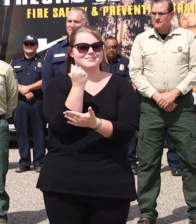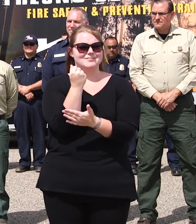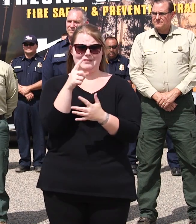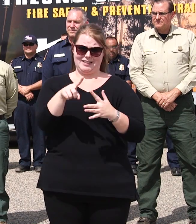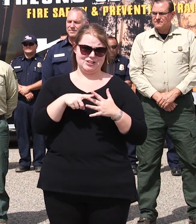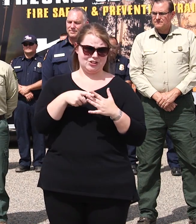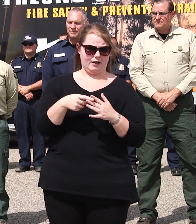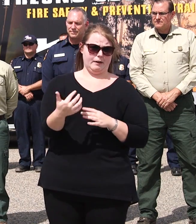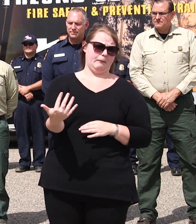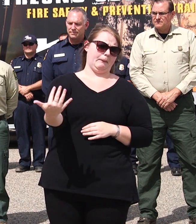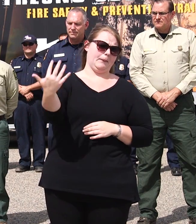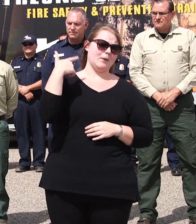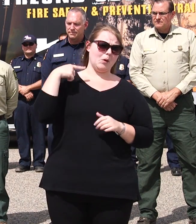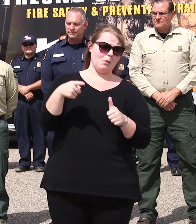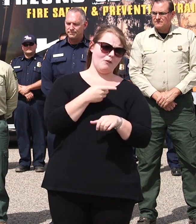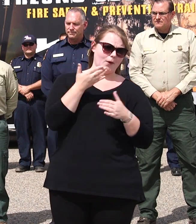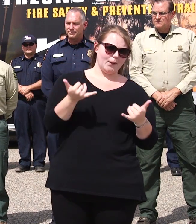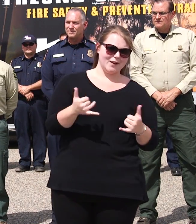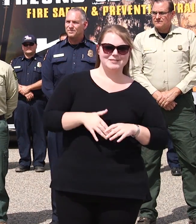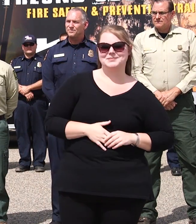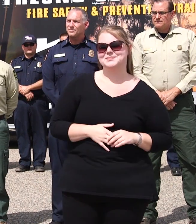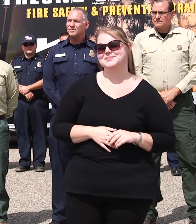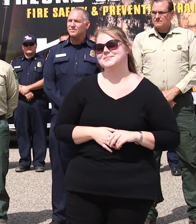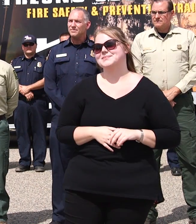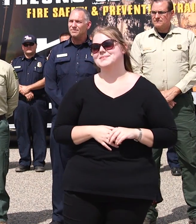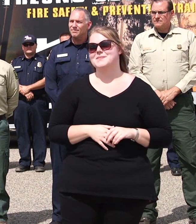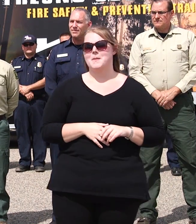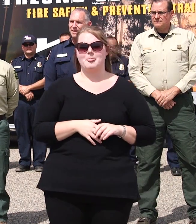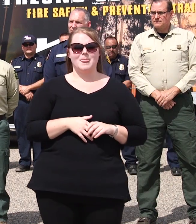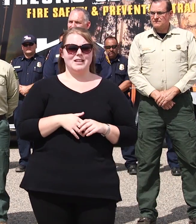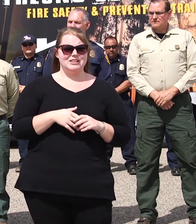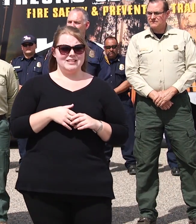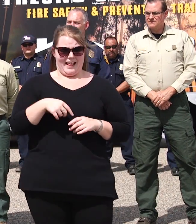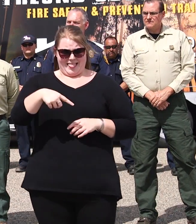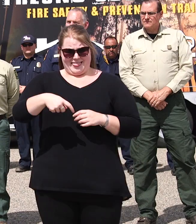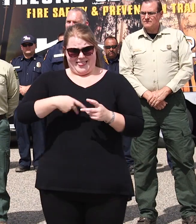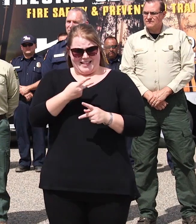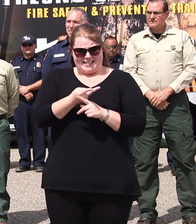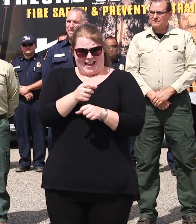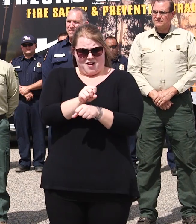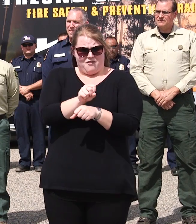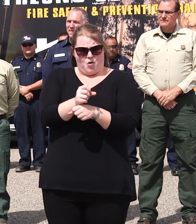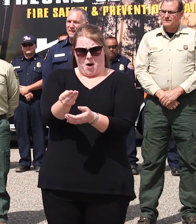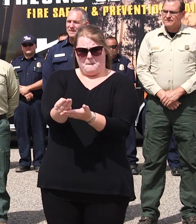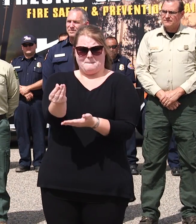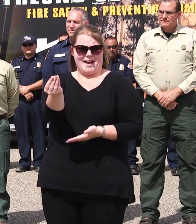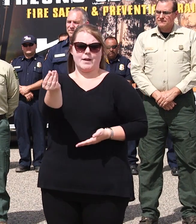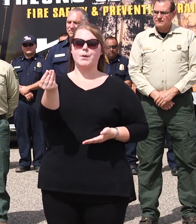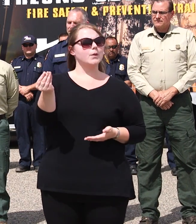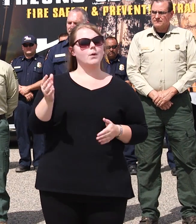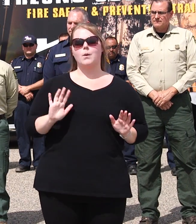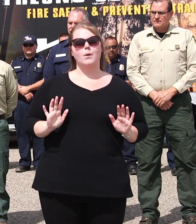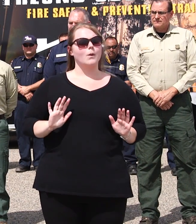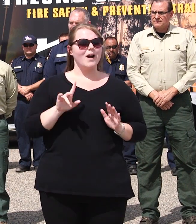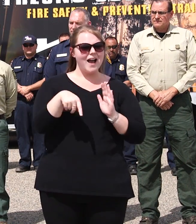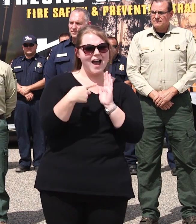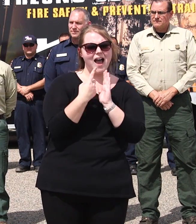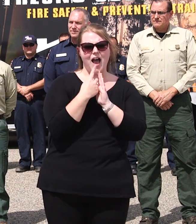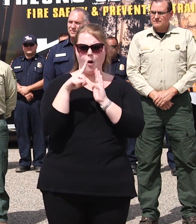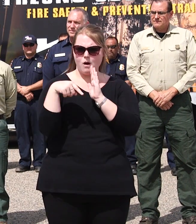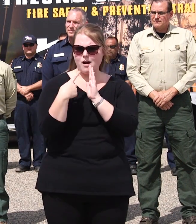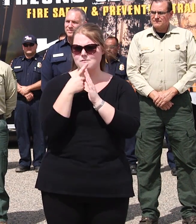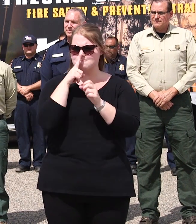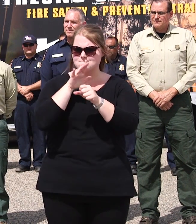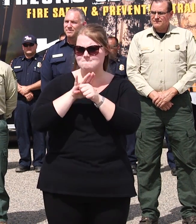way long before this day. The price to do this kind of work is not monetary. It's the hours and hours of hard work it takes